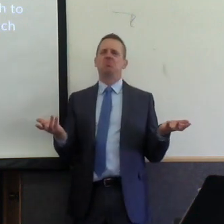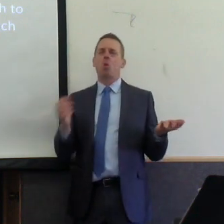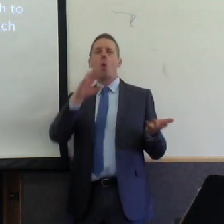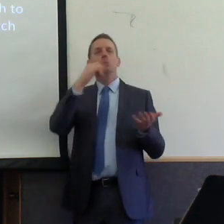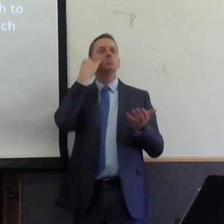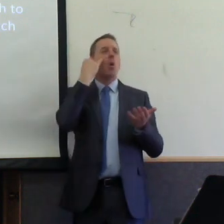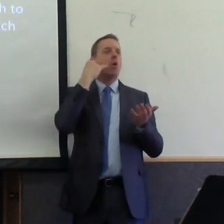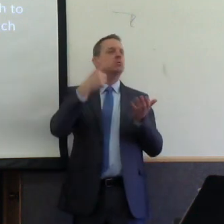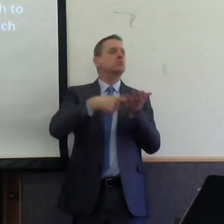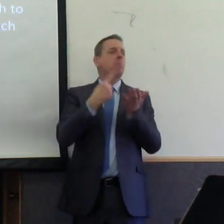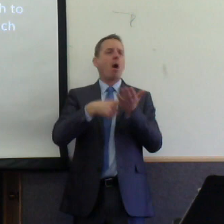But focus should be on